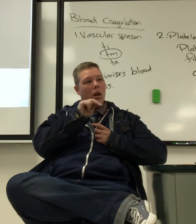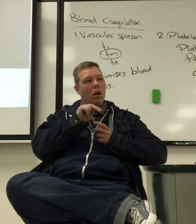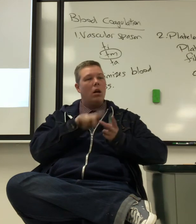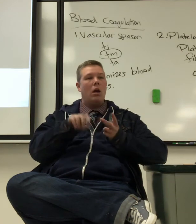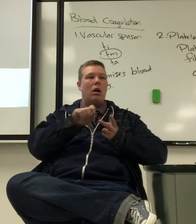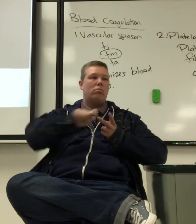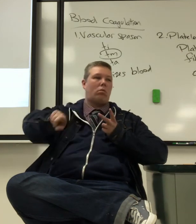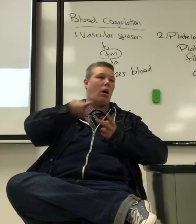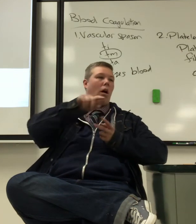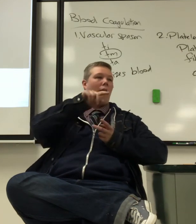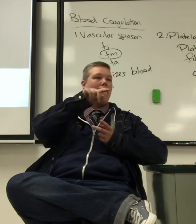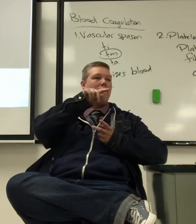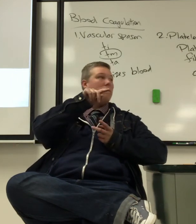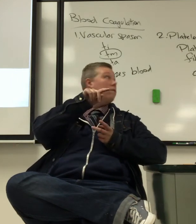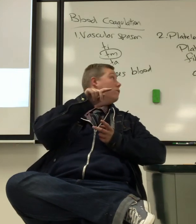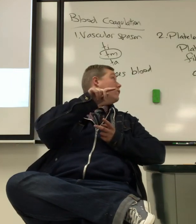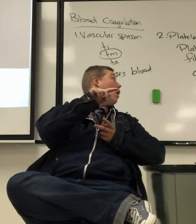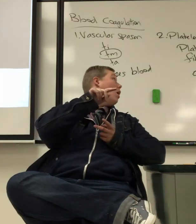thromboxane A2.